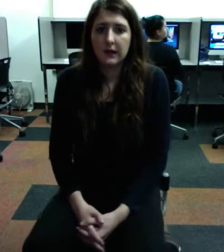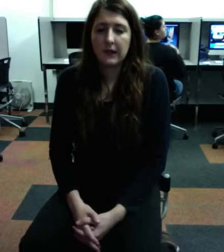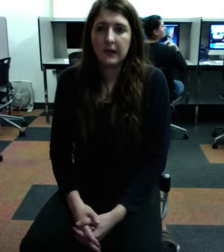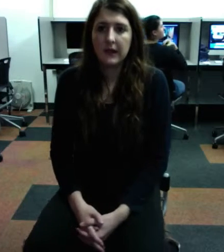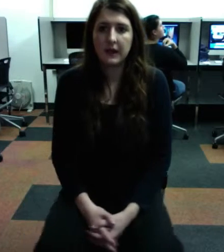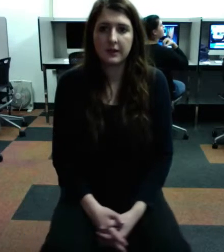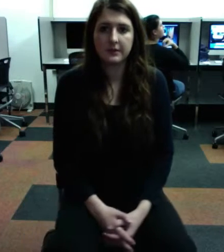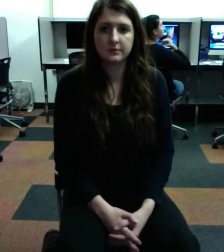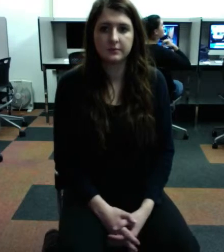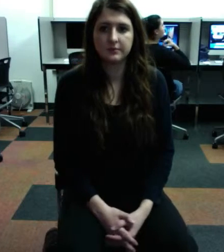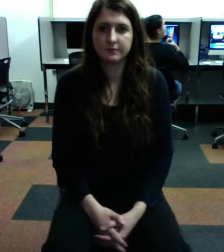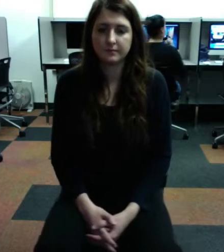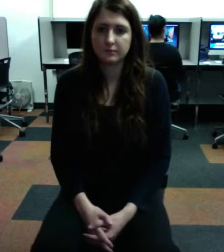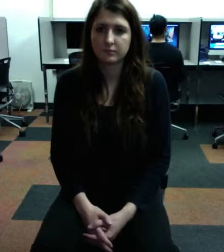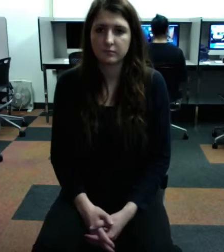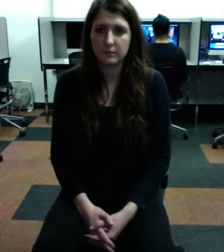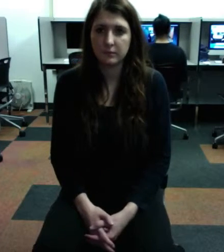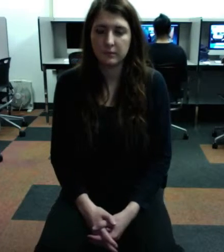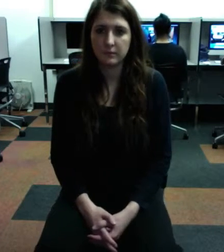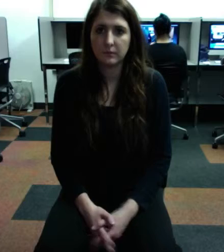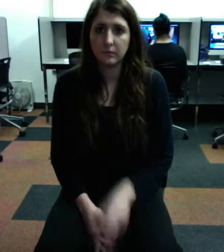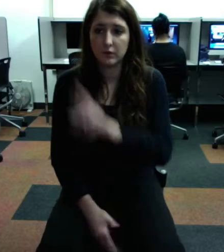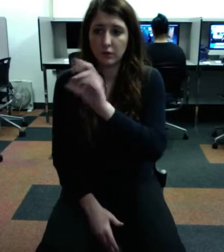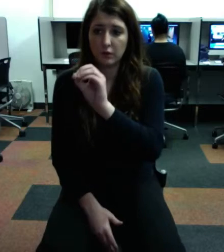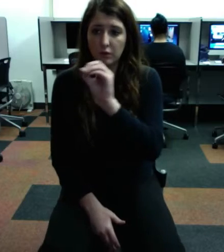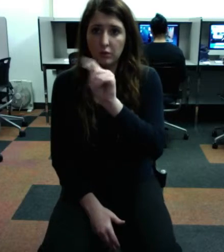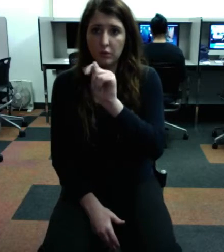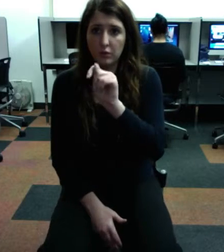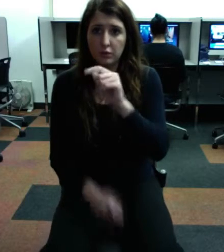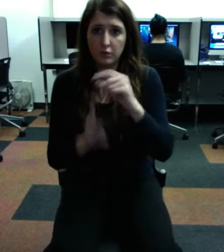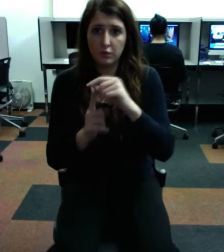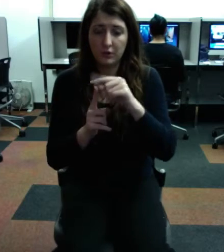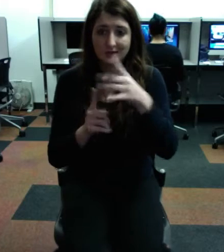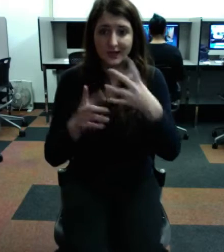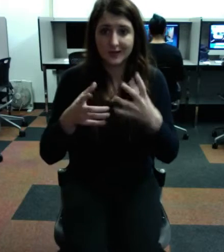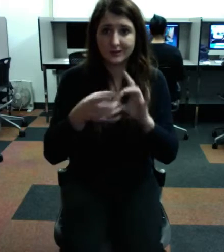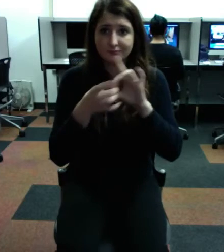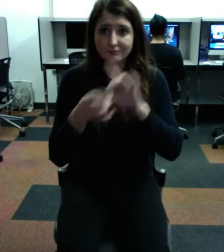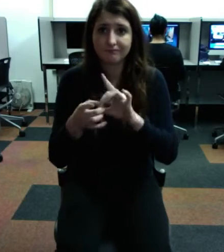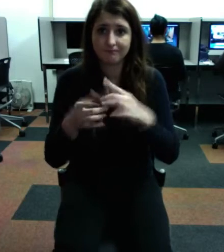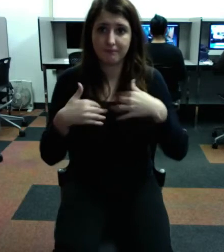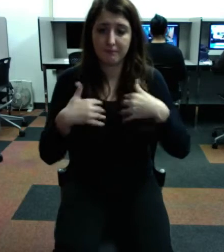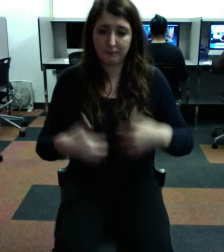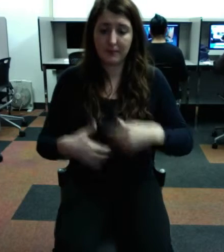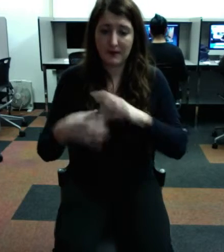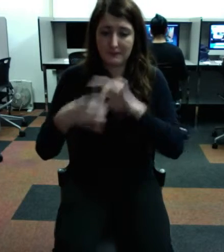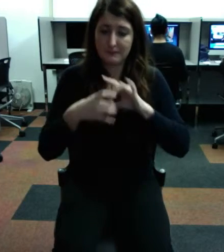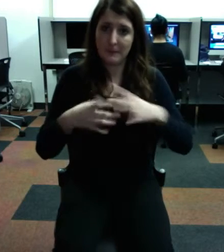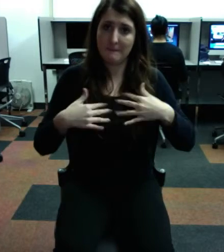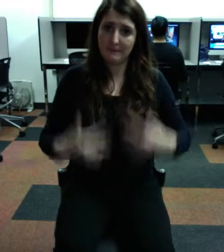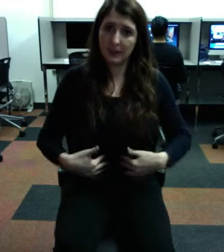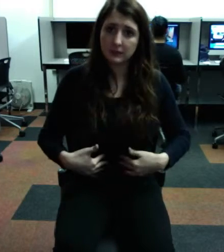Root words are frequently associated with a body part. A word root is always the subject or main topic of the medical